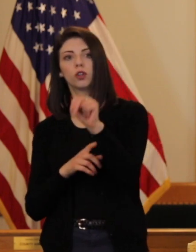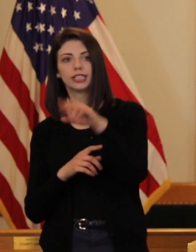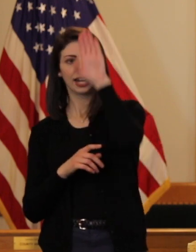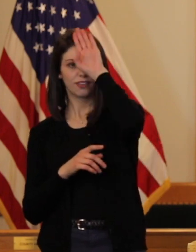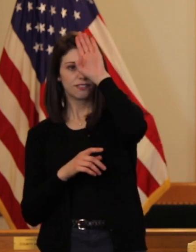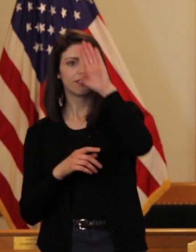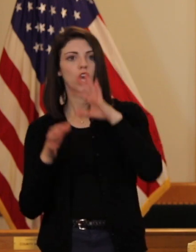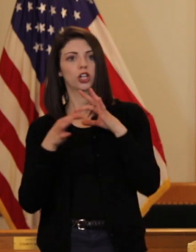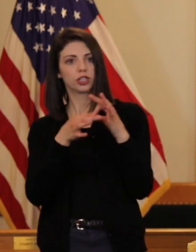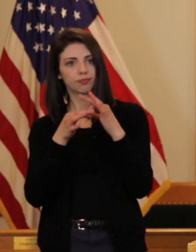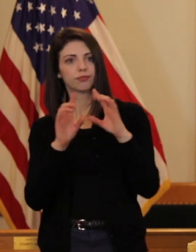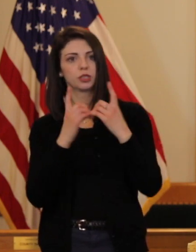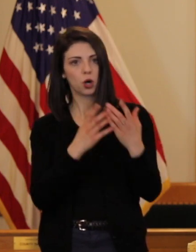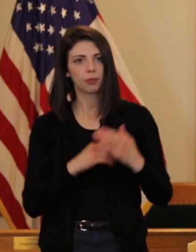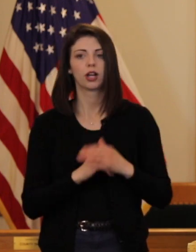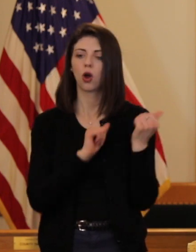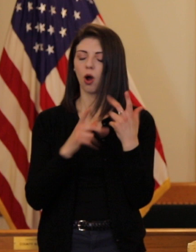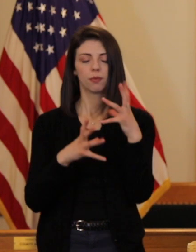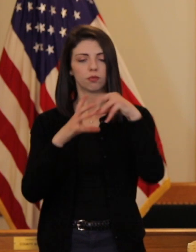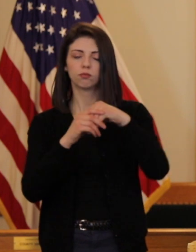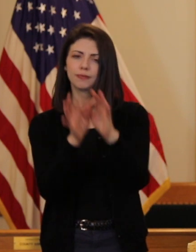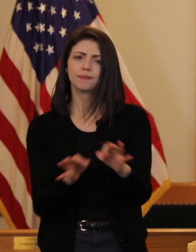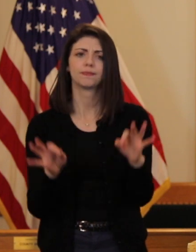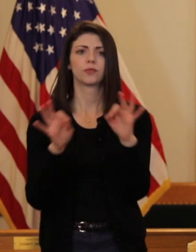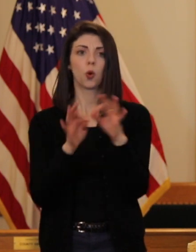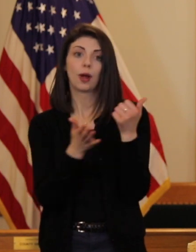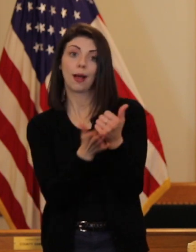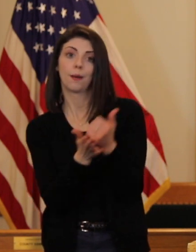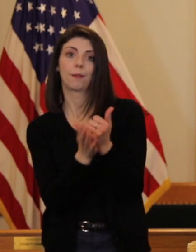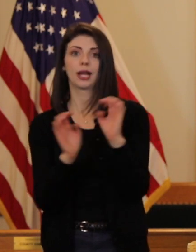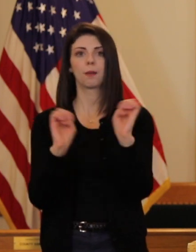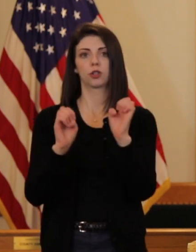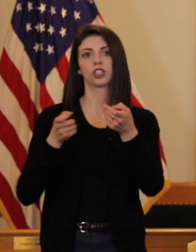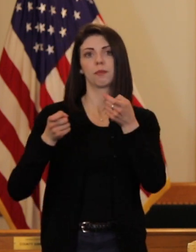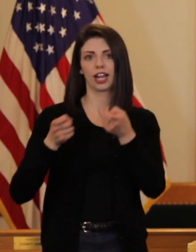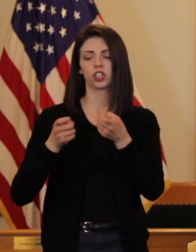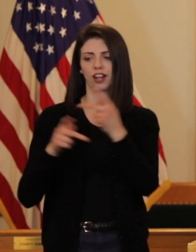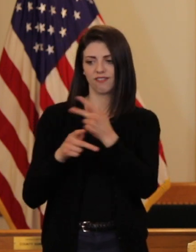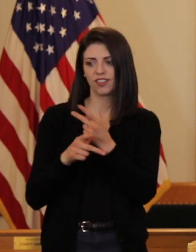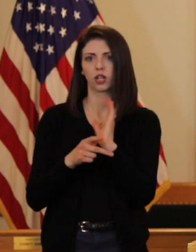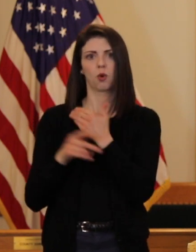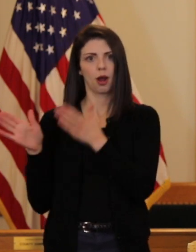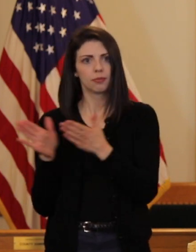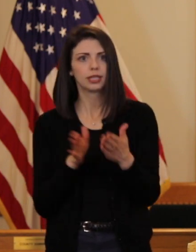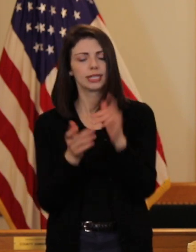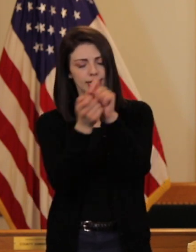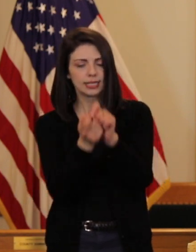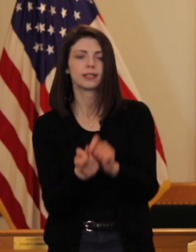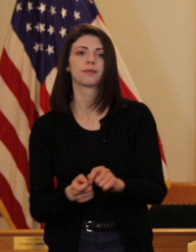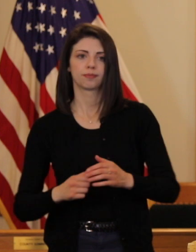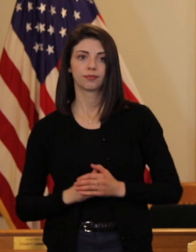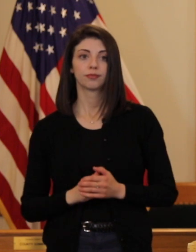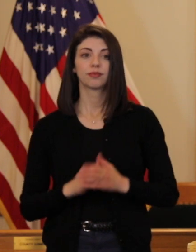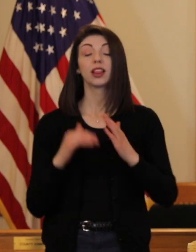Oswego City Fire Department have been instrumental in assisting the Emergency Management Office with logistics and distribution. At